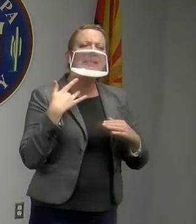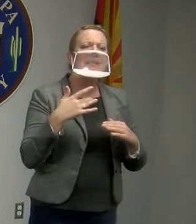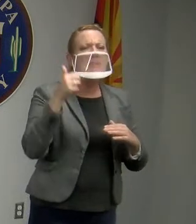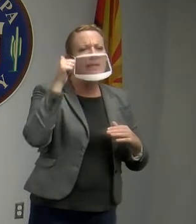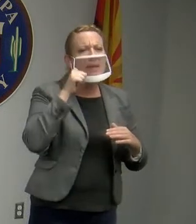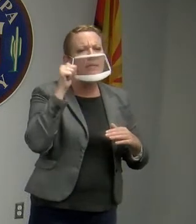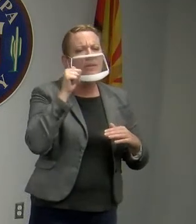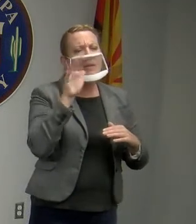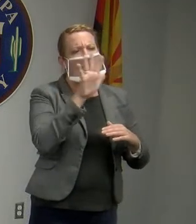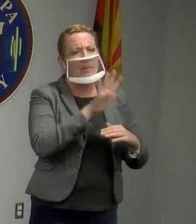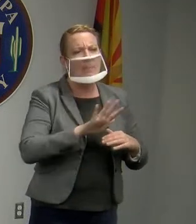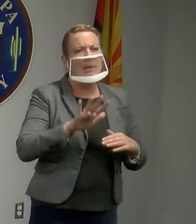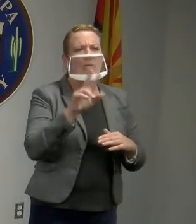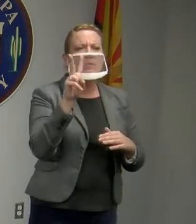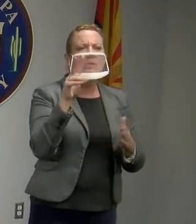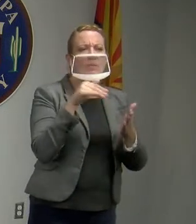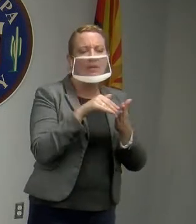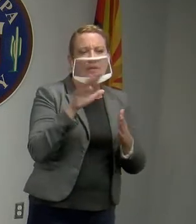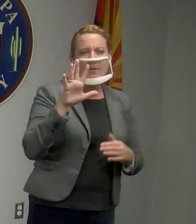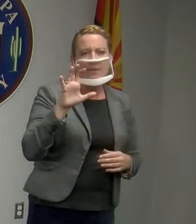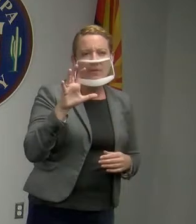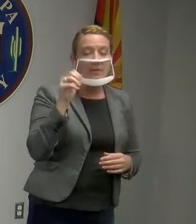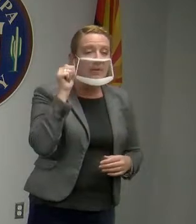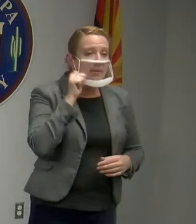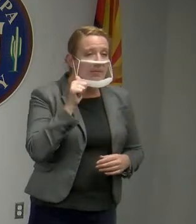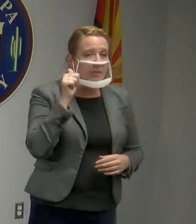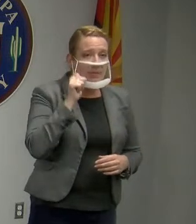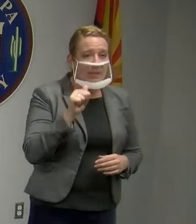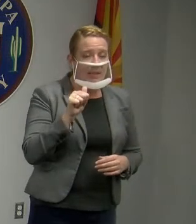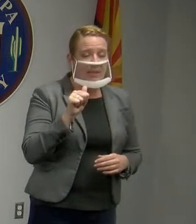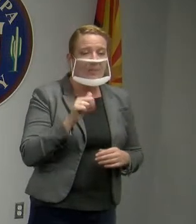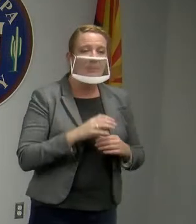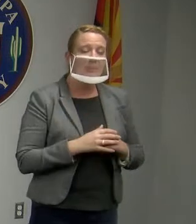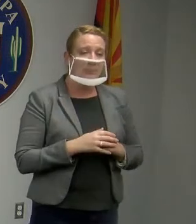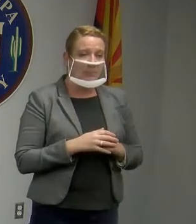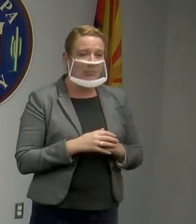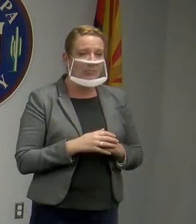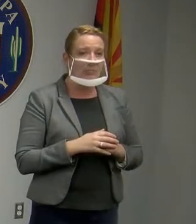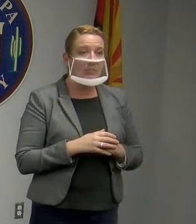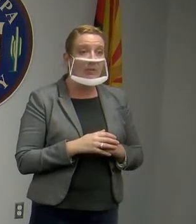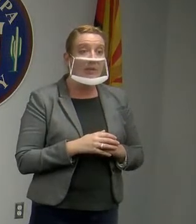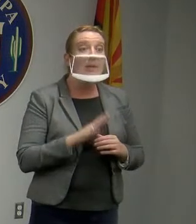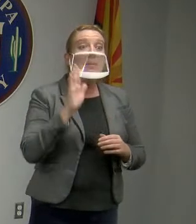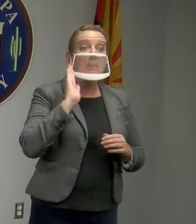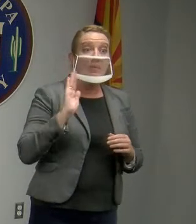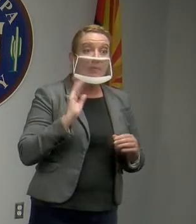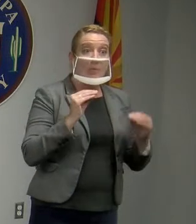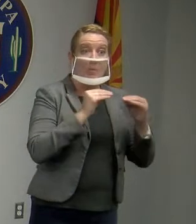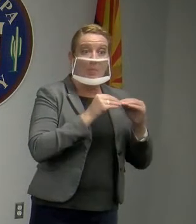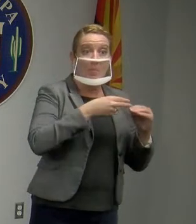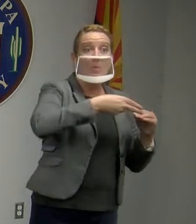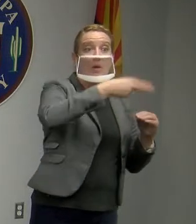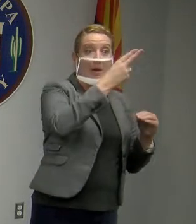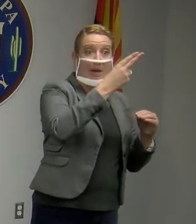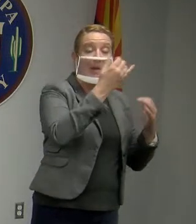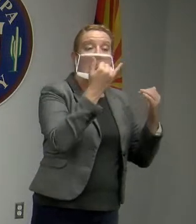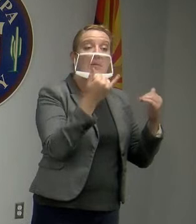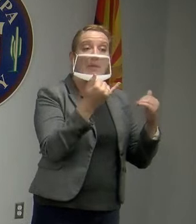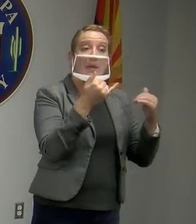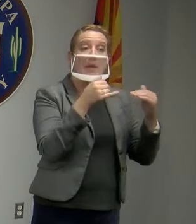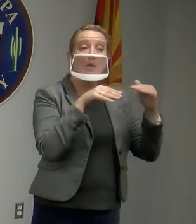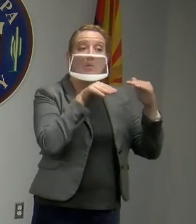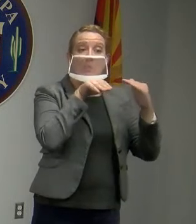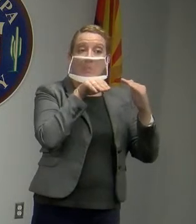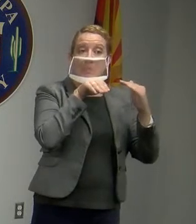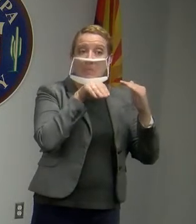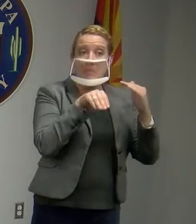around 2,500 cases per day. And that is slightly decreased from what we were seeing right around